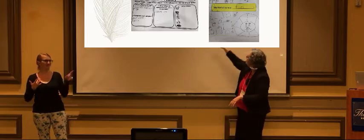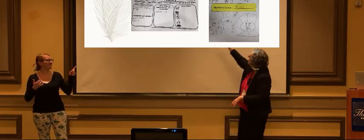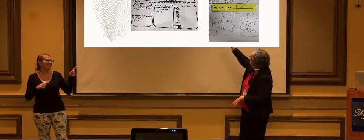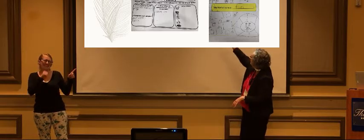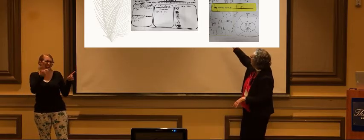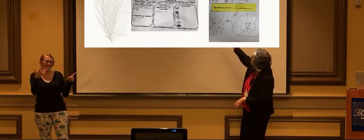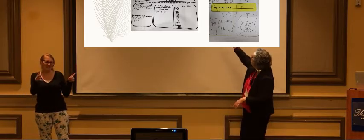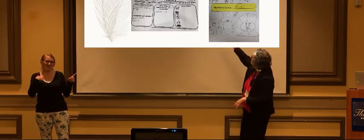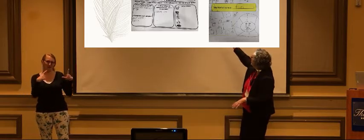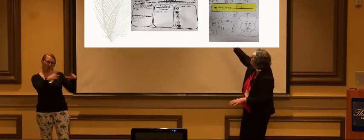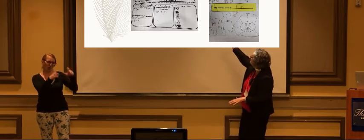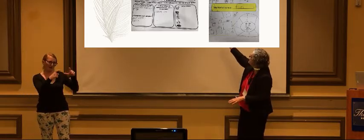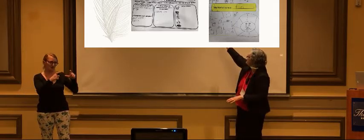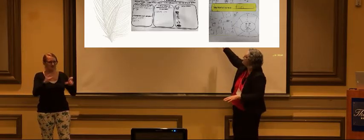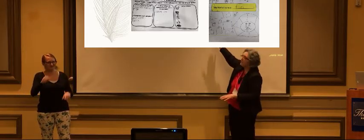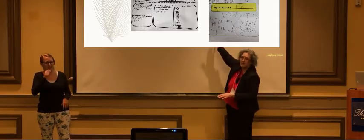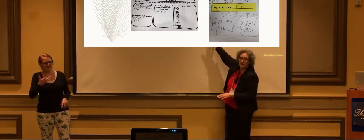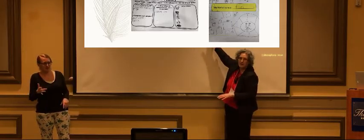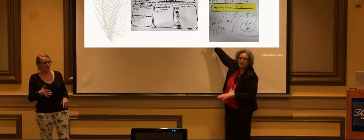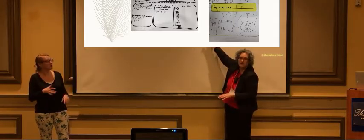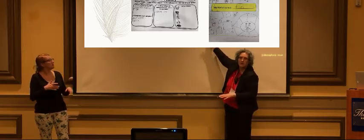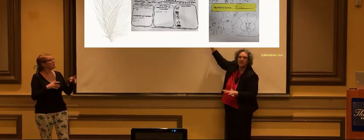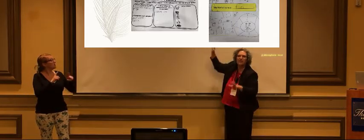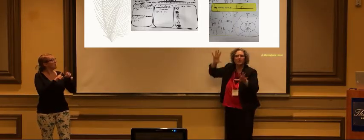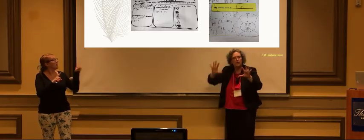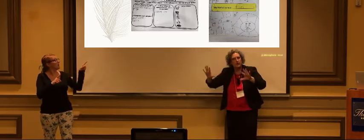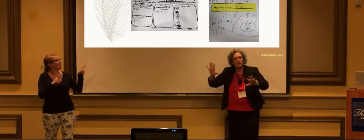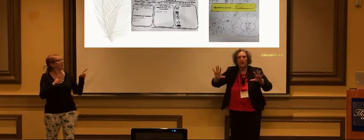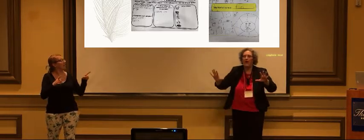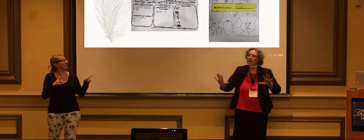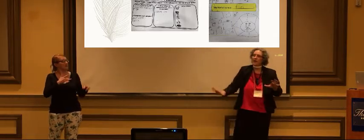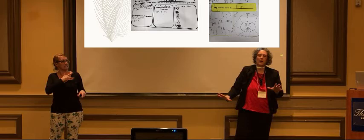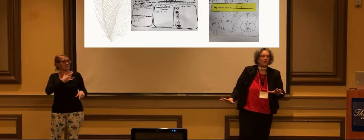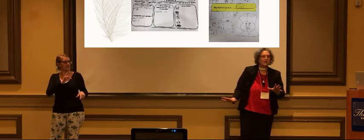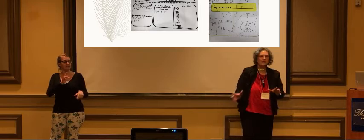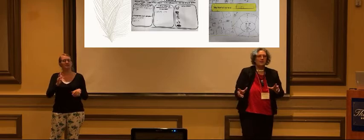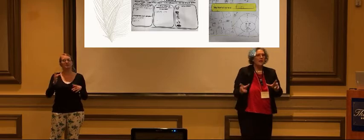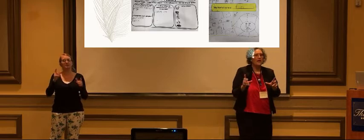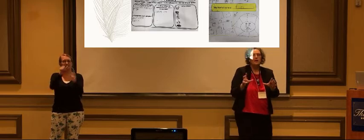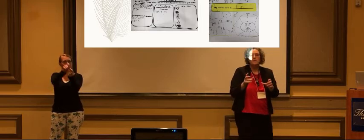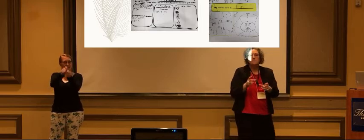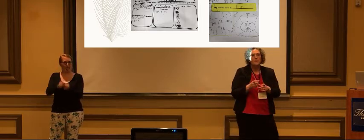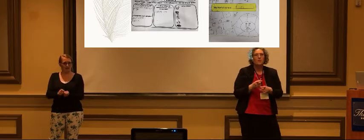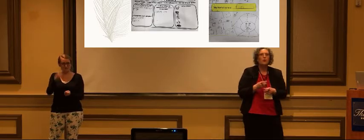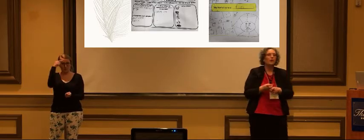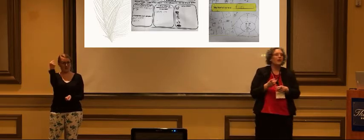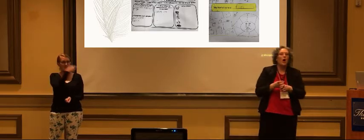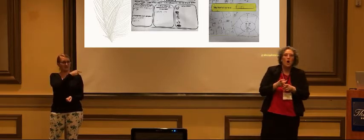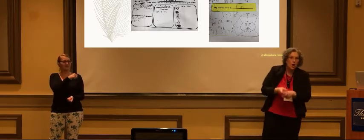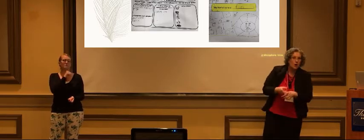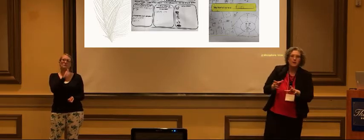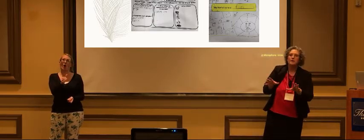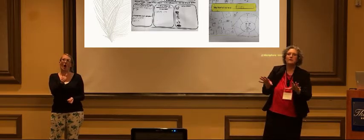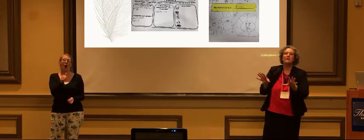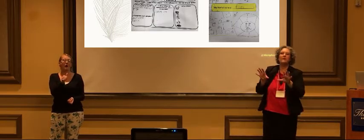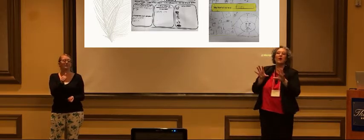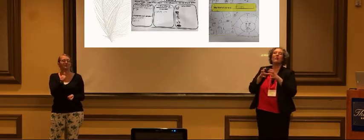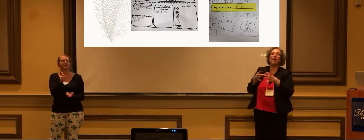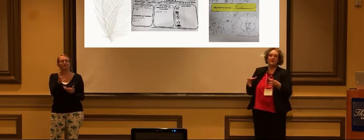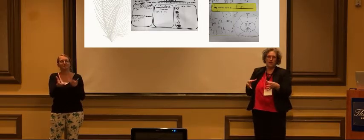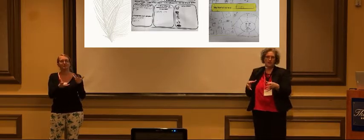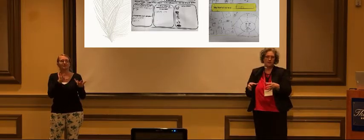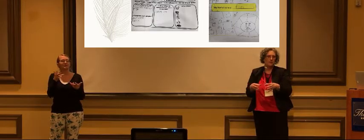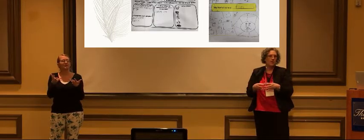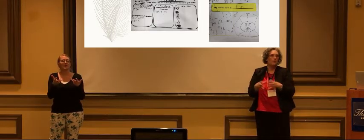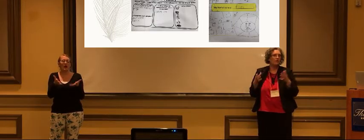picture. And then sensory details. For this student, I wasn't pulling hard for